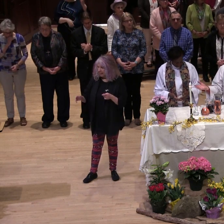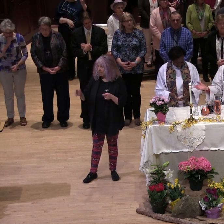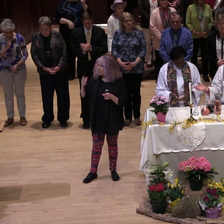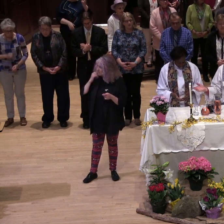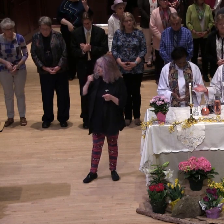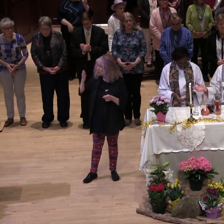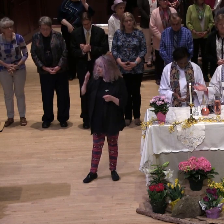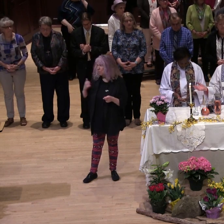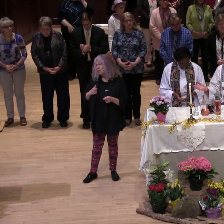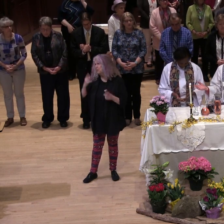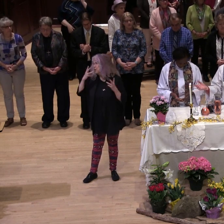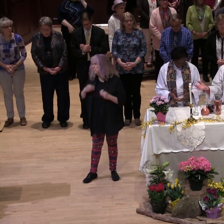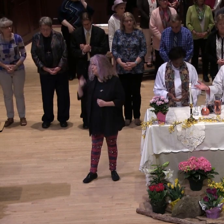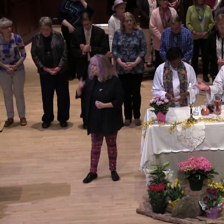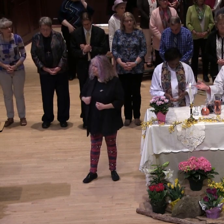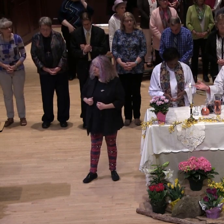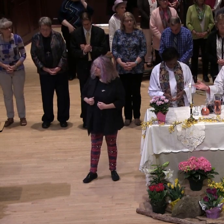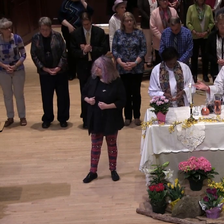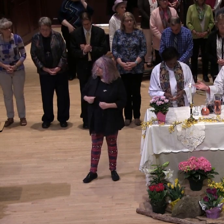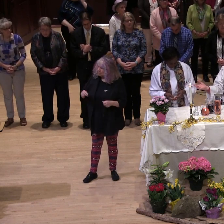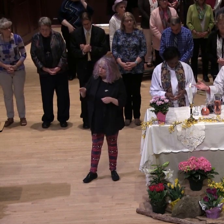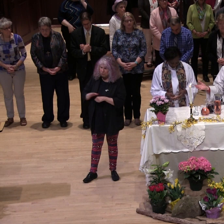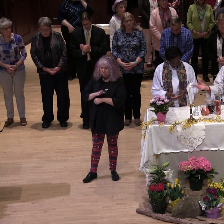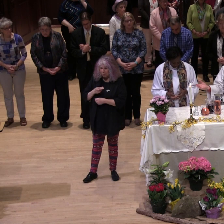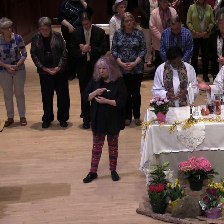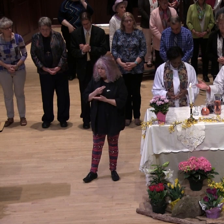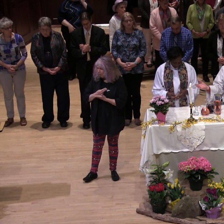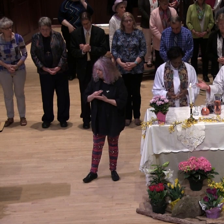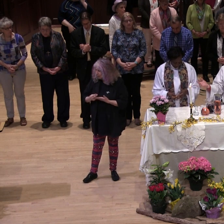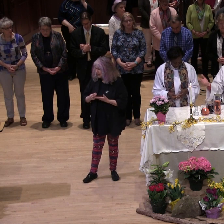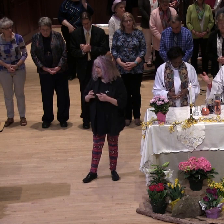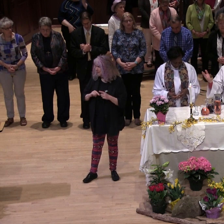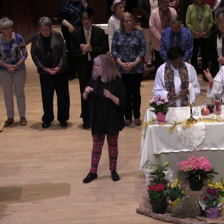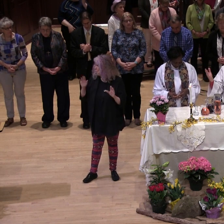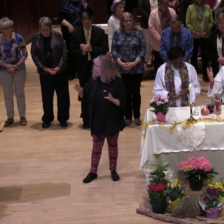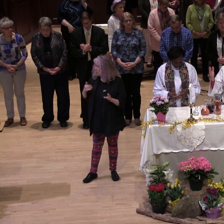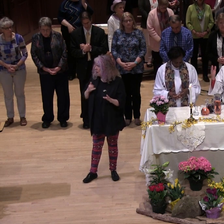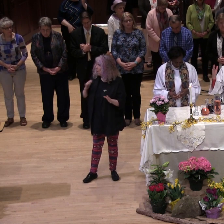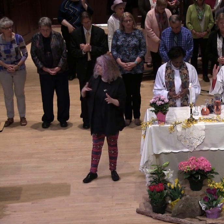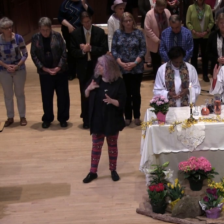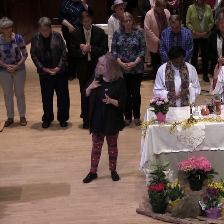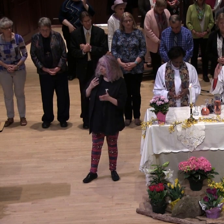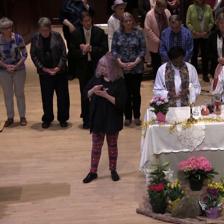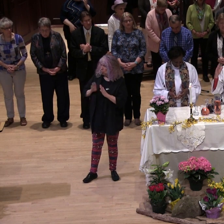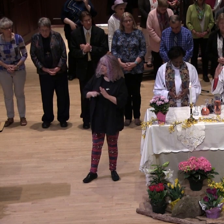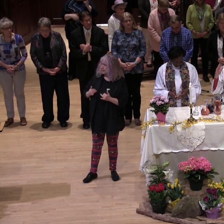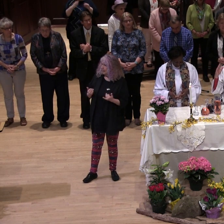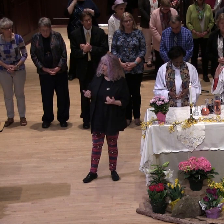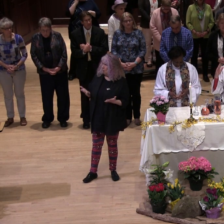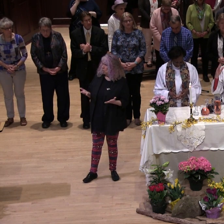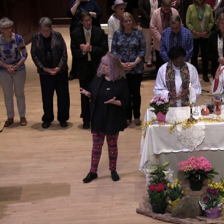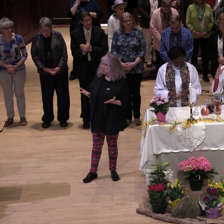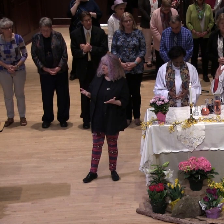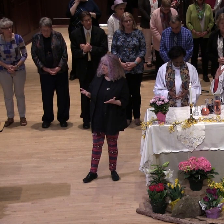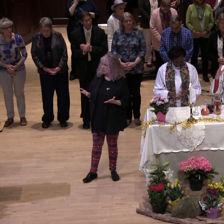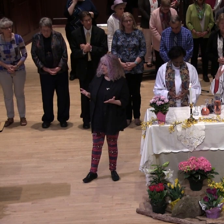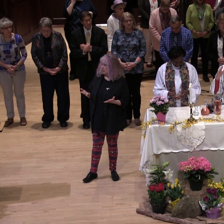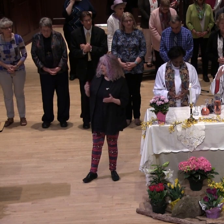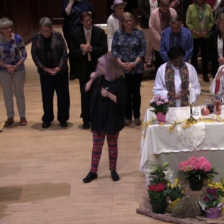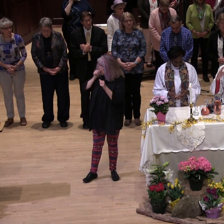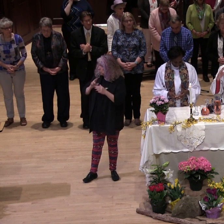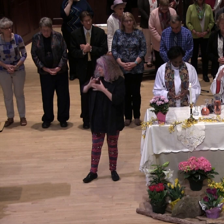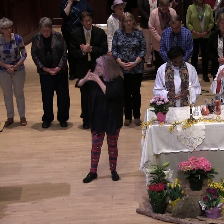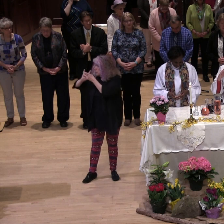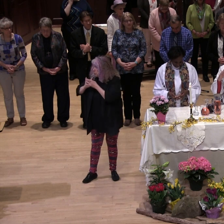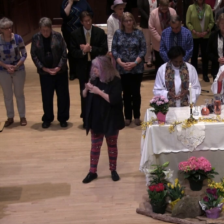Dear God, you are so beautiful, you are so holy, you are so wonderful. Let us feel your holiness right now as you consecrate us to